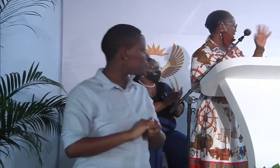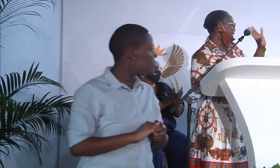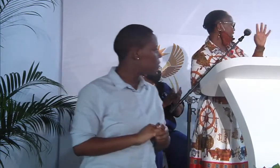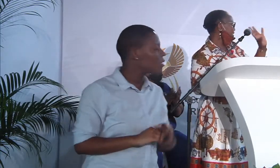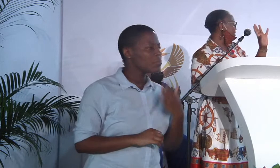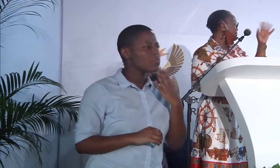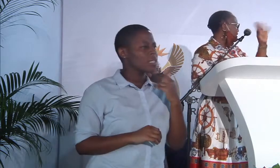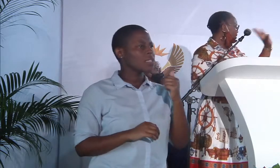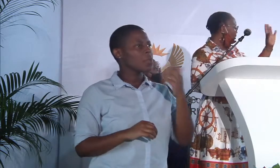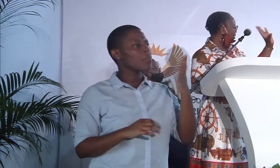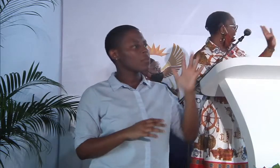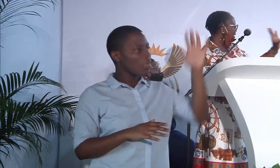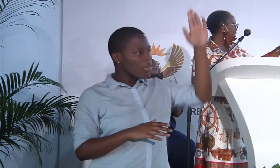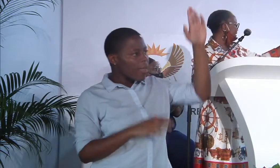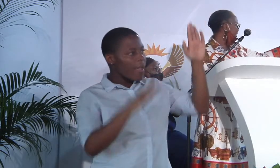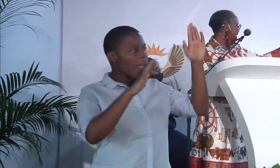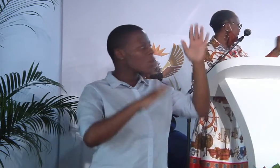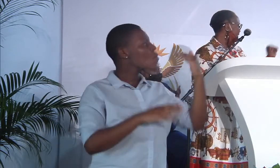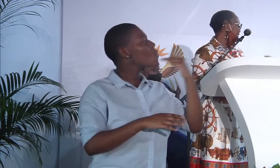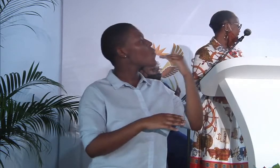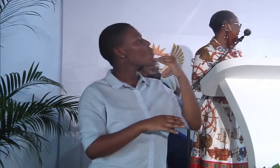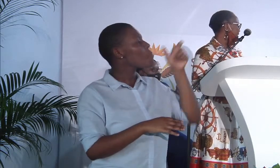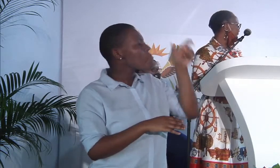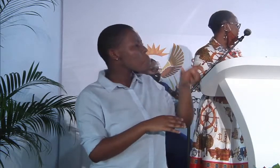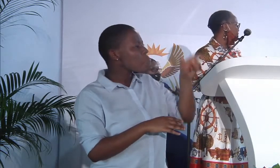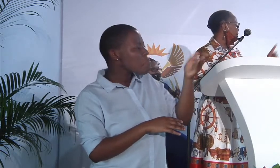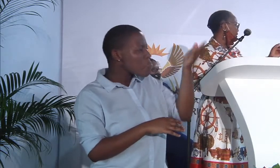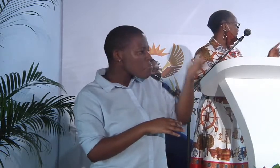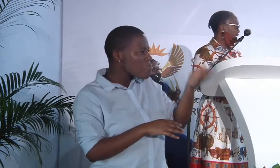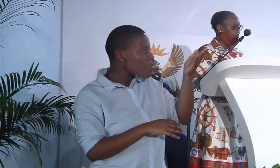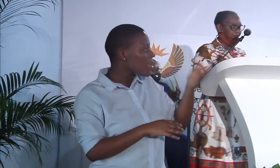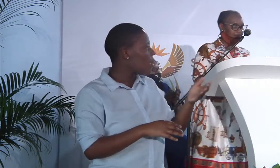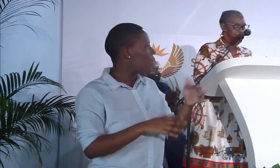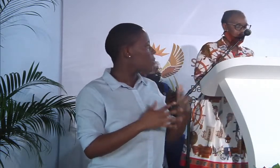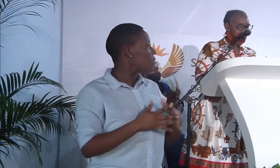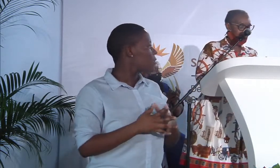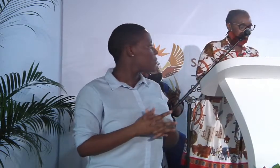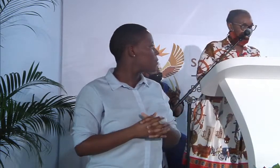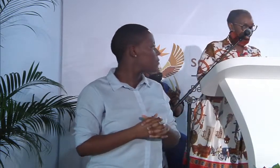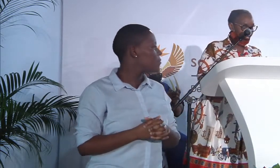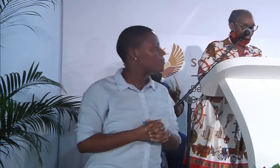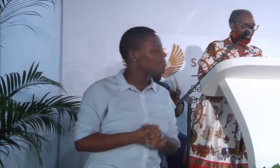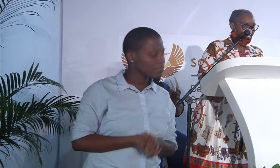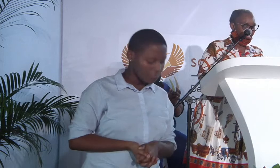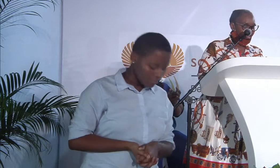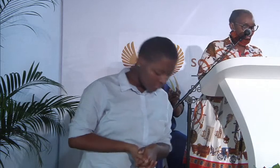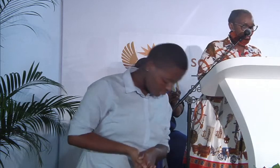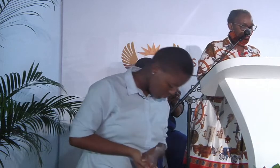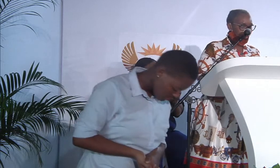so that at least we know her. Okay, there she is next to our DM.